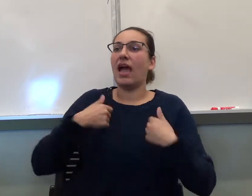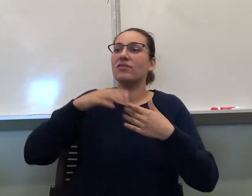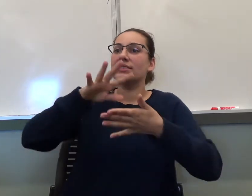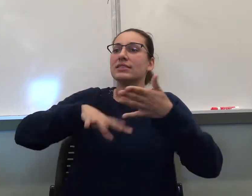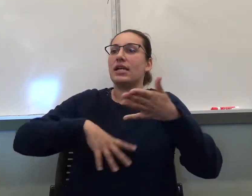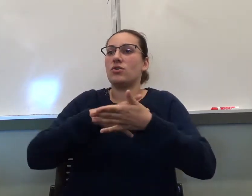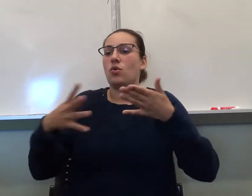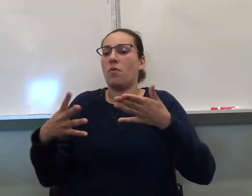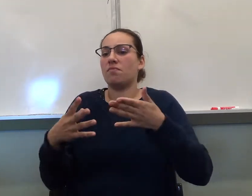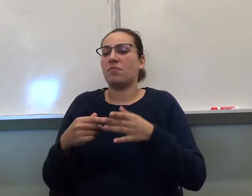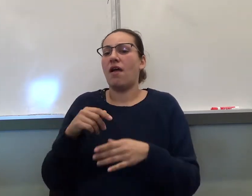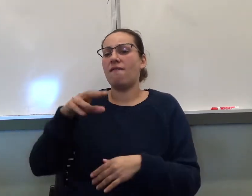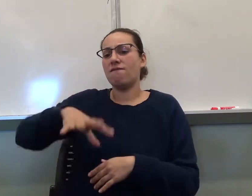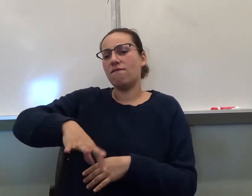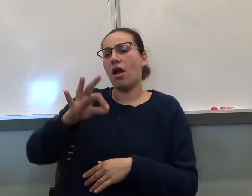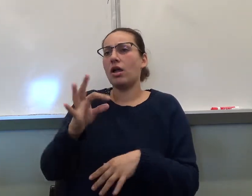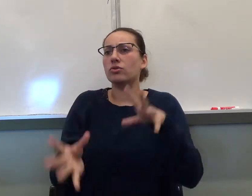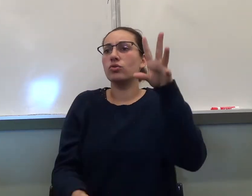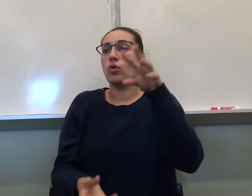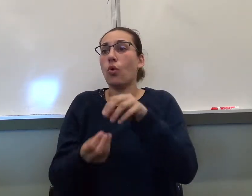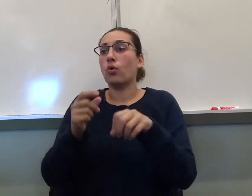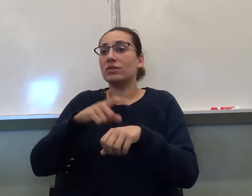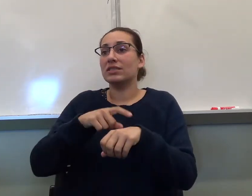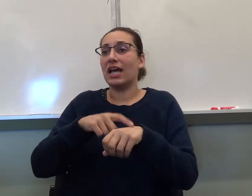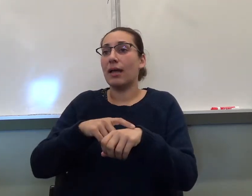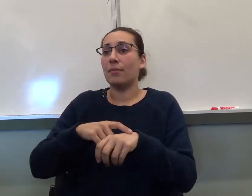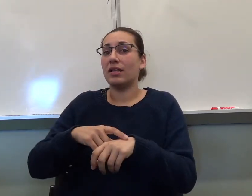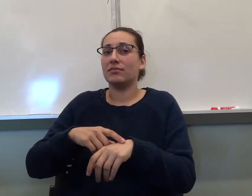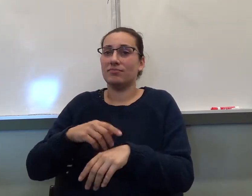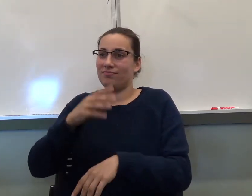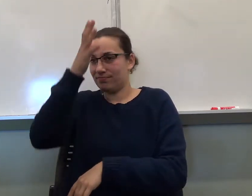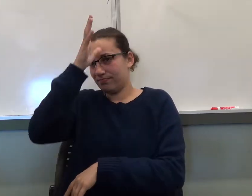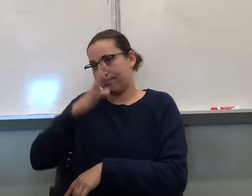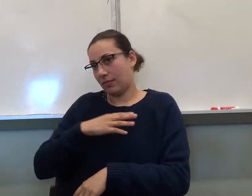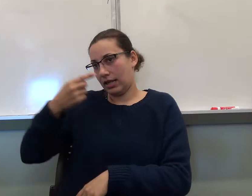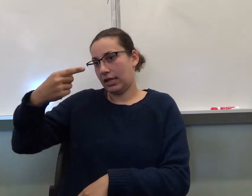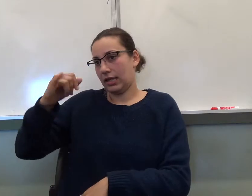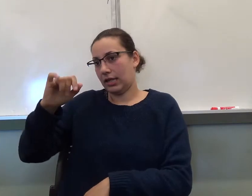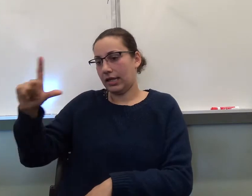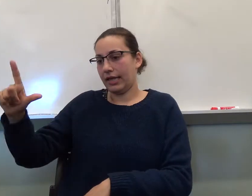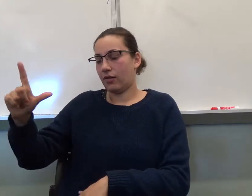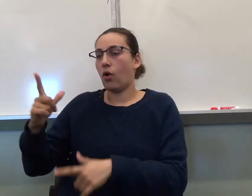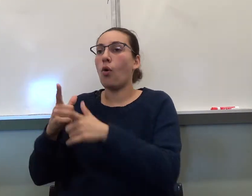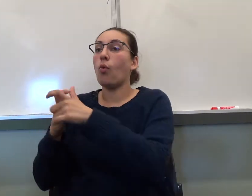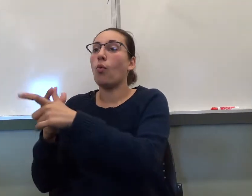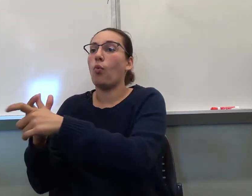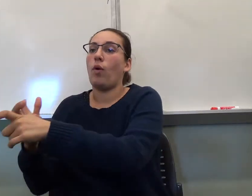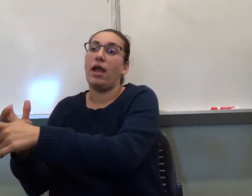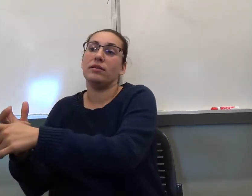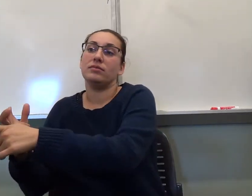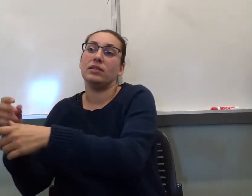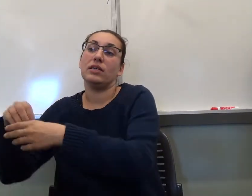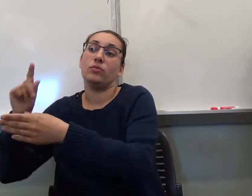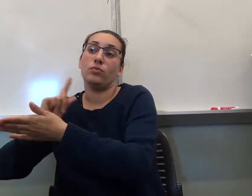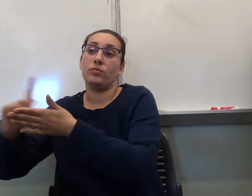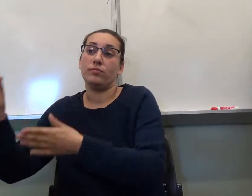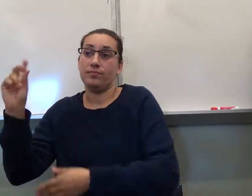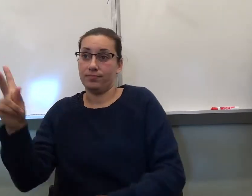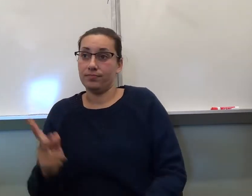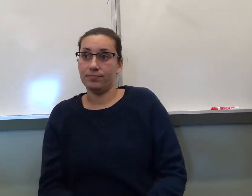that Gill ran that week and express the answer by using mixed units. So there's this little table here. Let's just put the